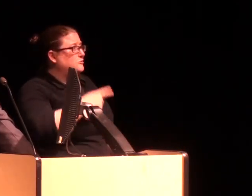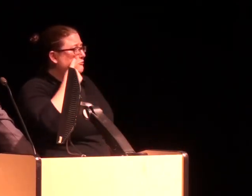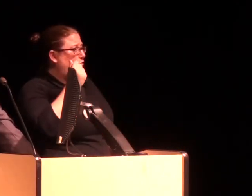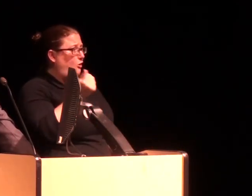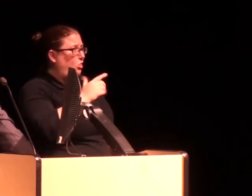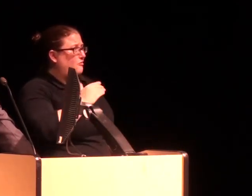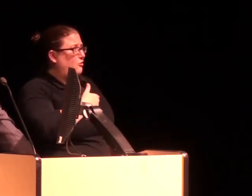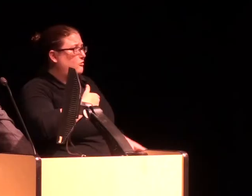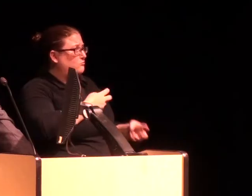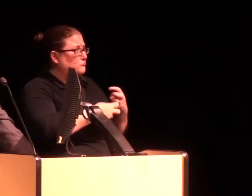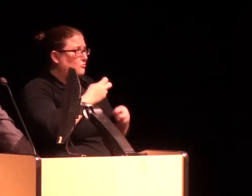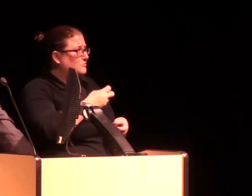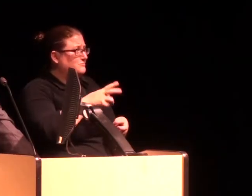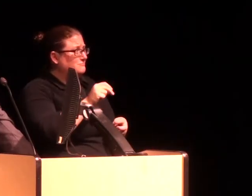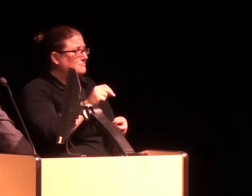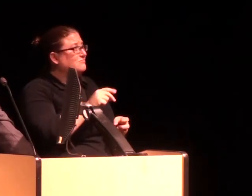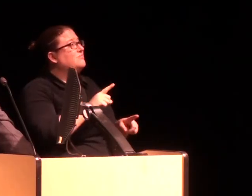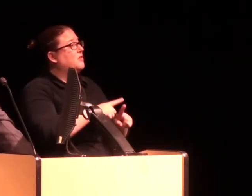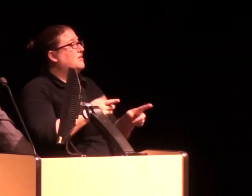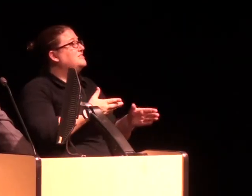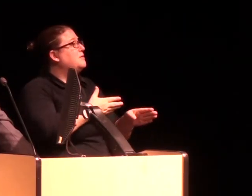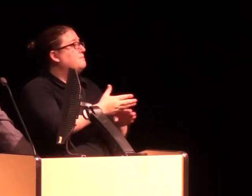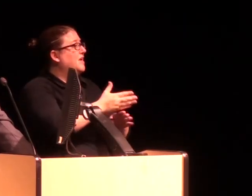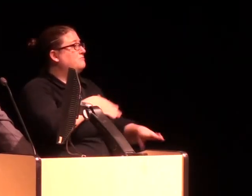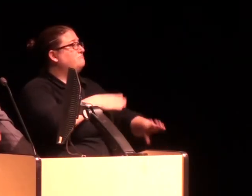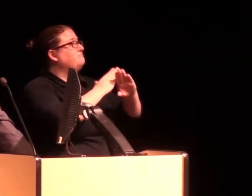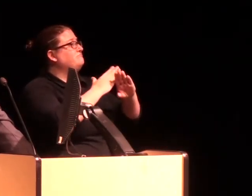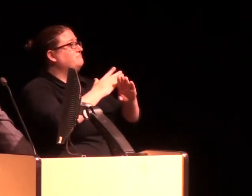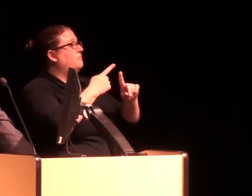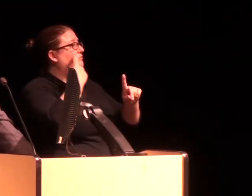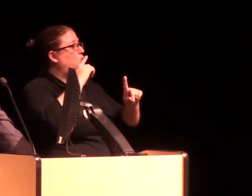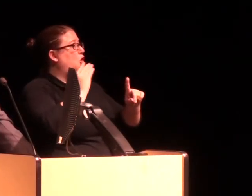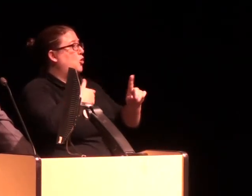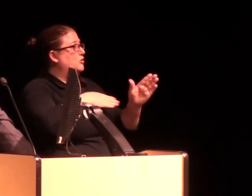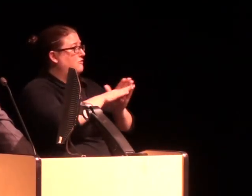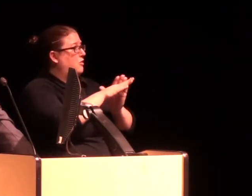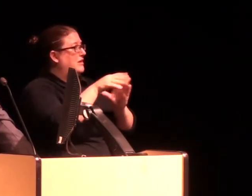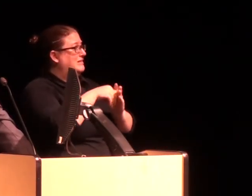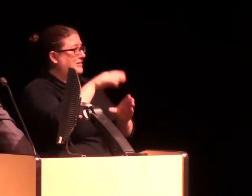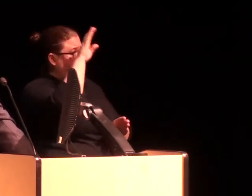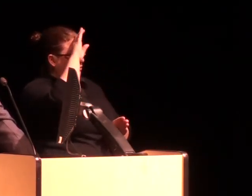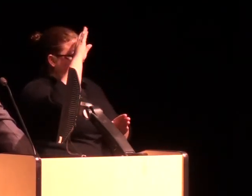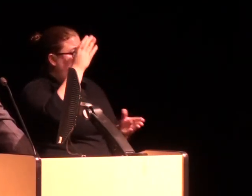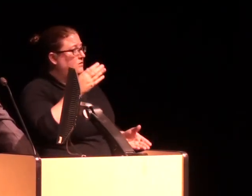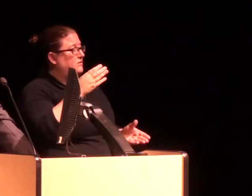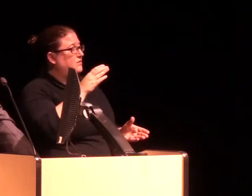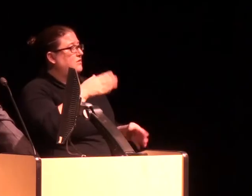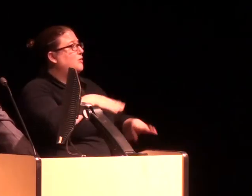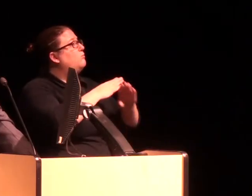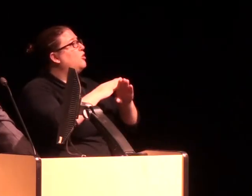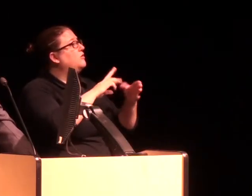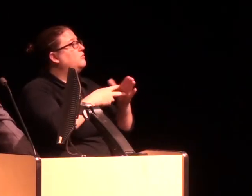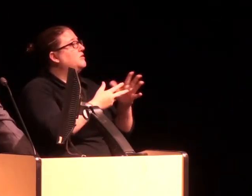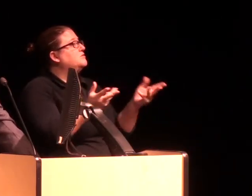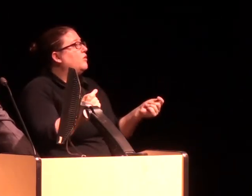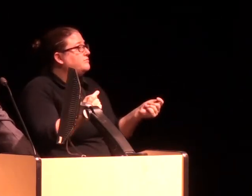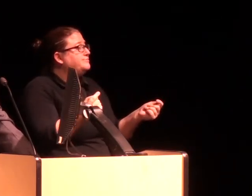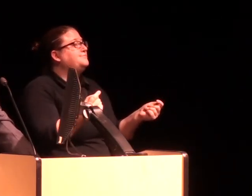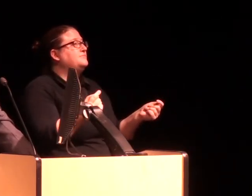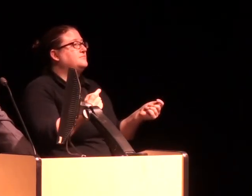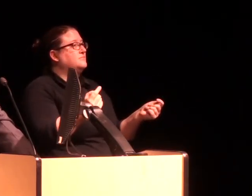our problems, but it's the main obstacle for our development in Cuba. What the embargo means? Well, you have several